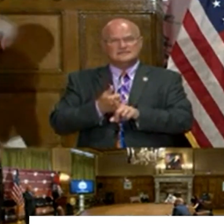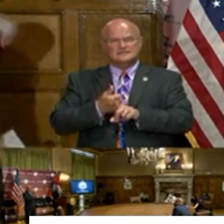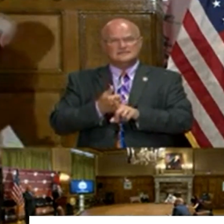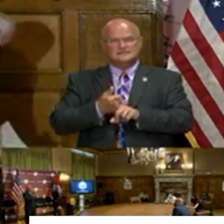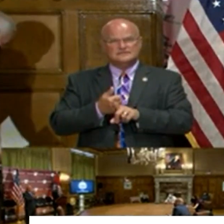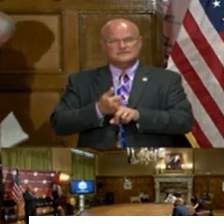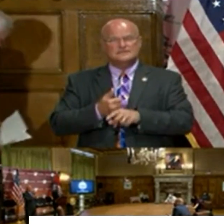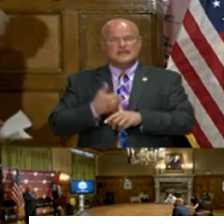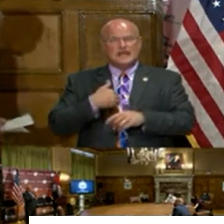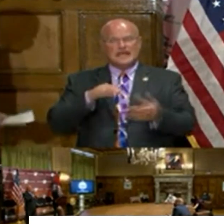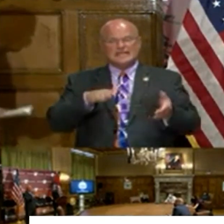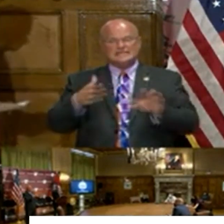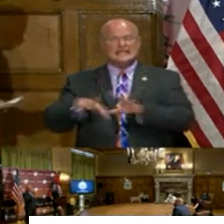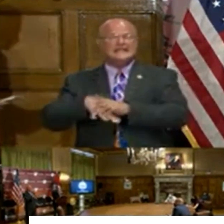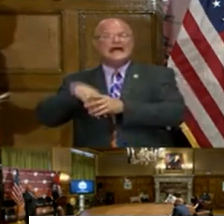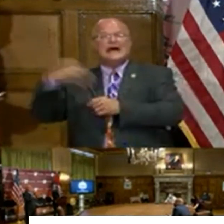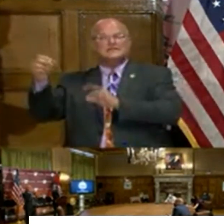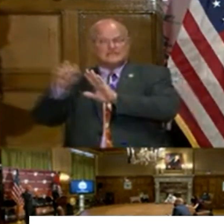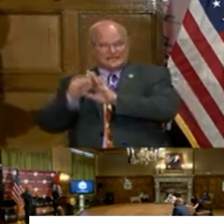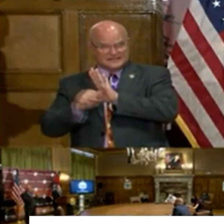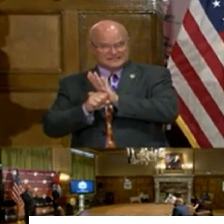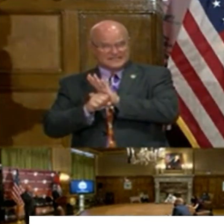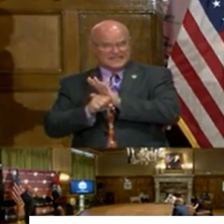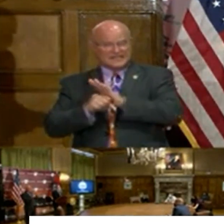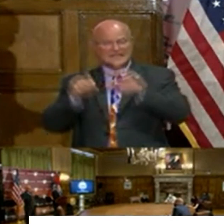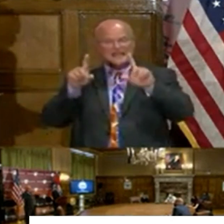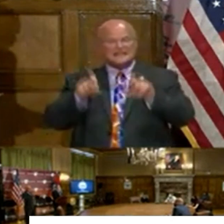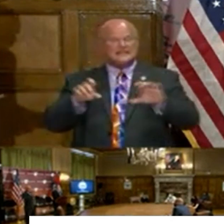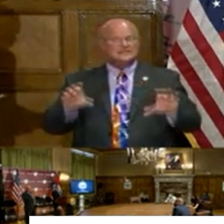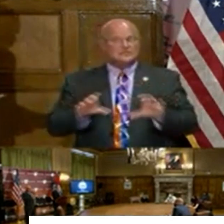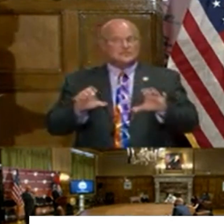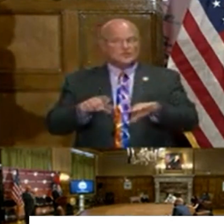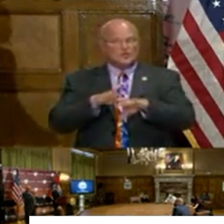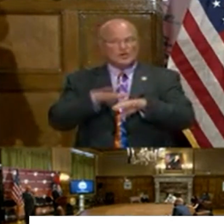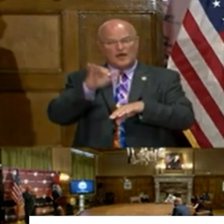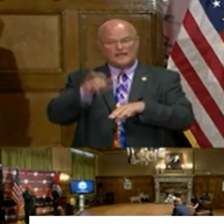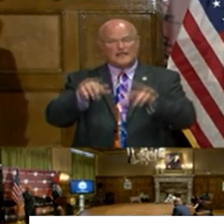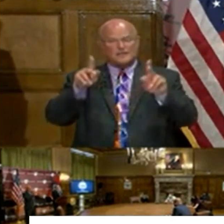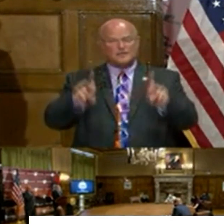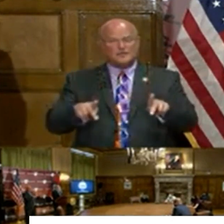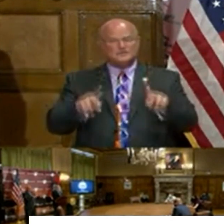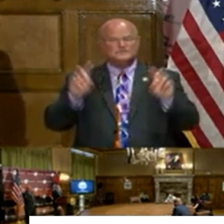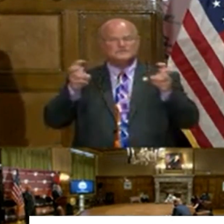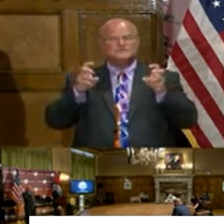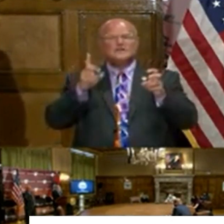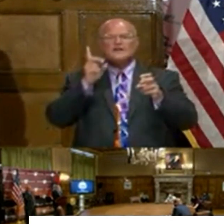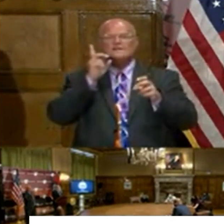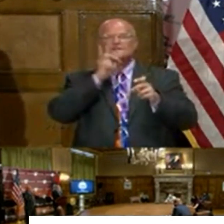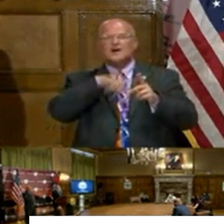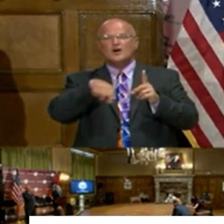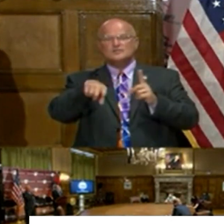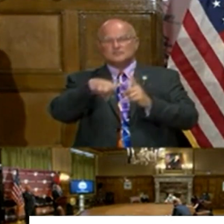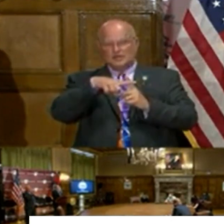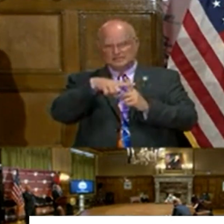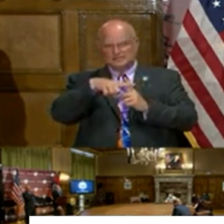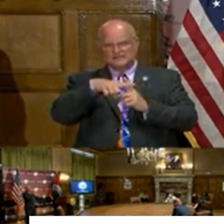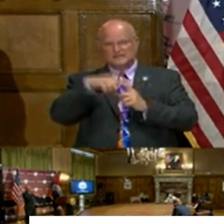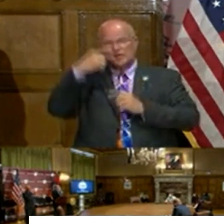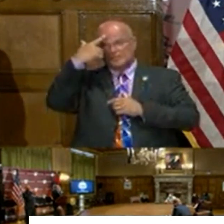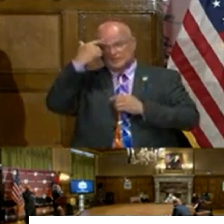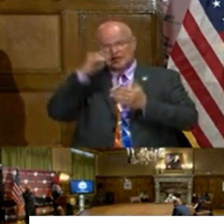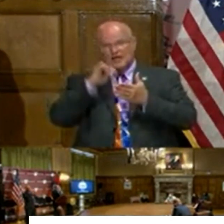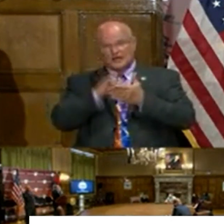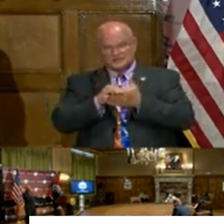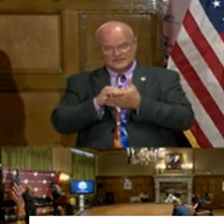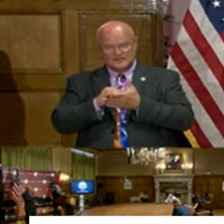diagnosed or had his death outside of the state, the test that was performed on that individual was a false positive test. So because of that,